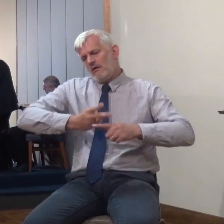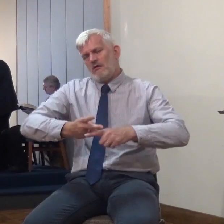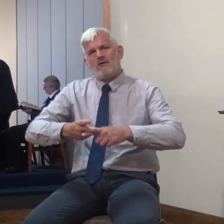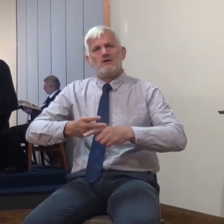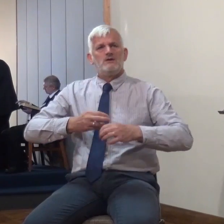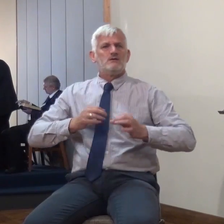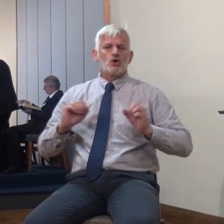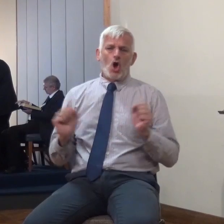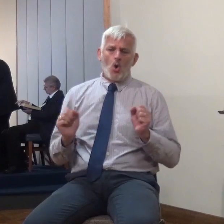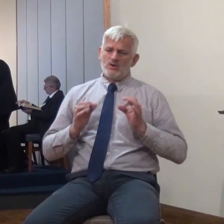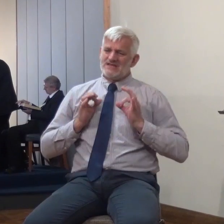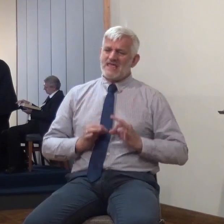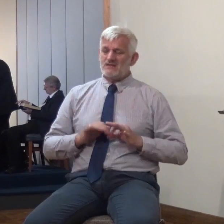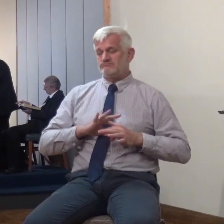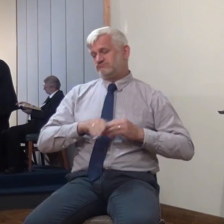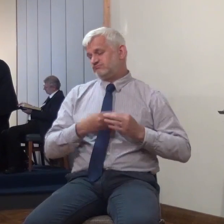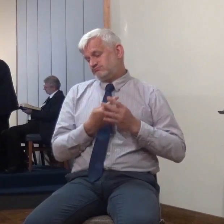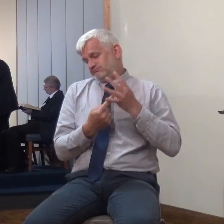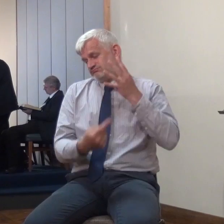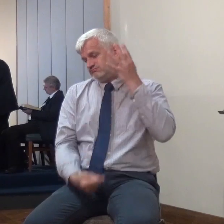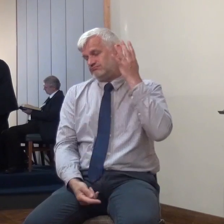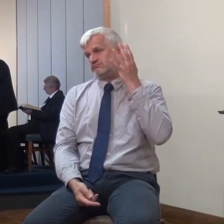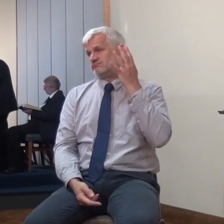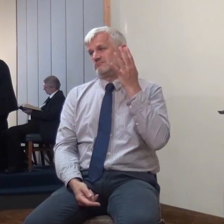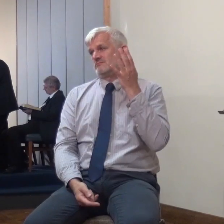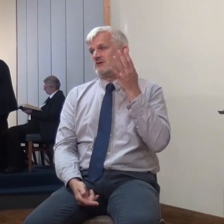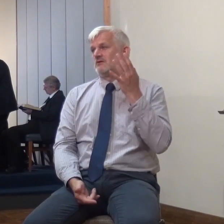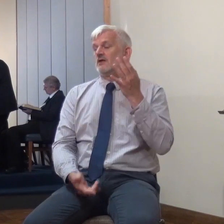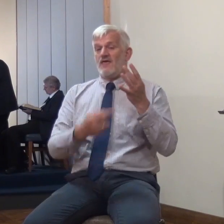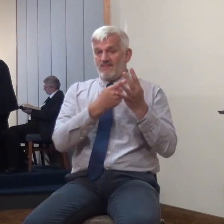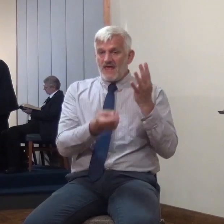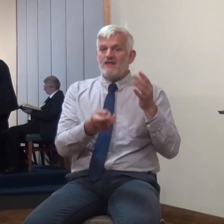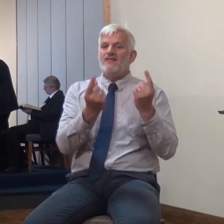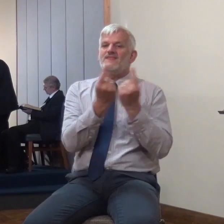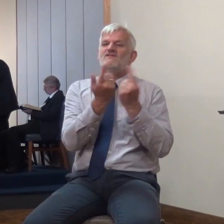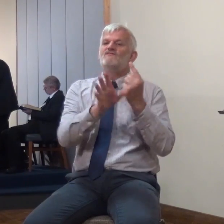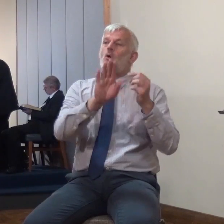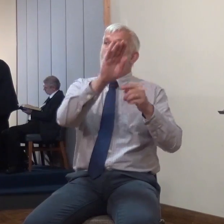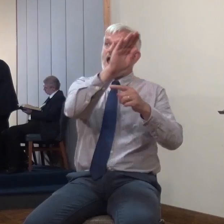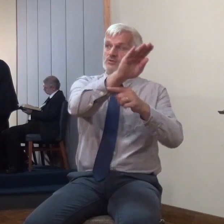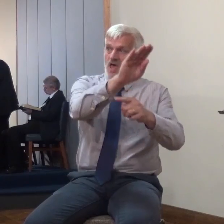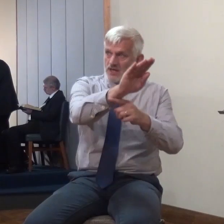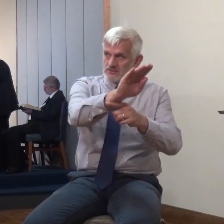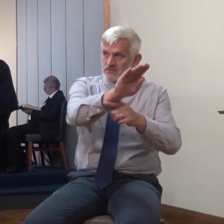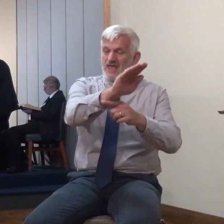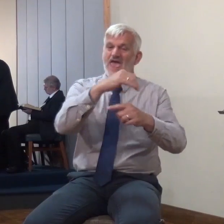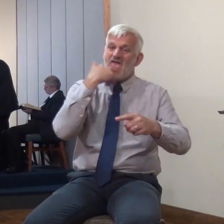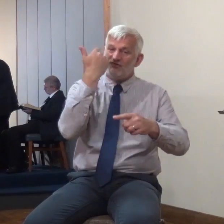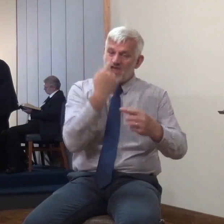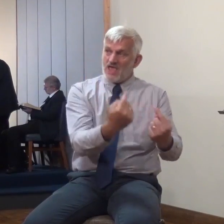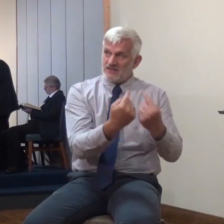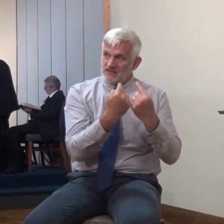and nakedness, beside those things that are without, that which cometh upon me daily,